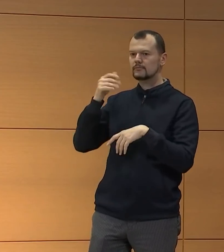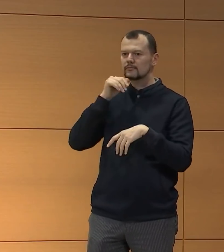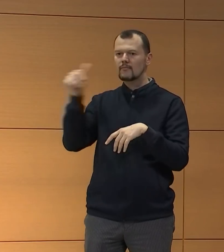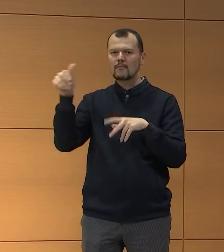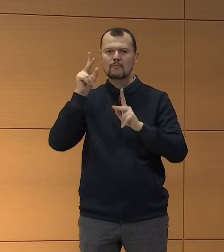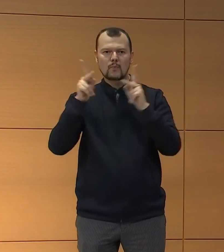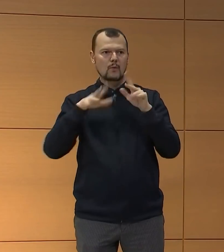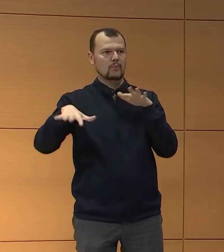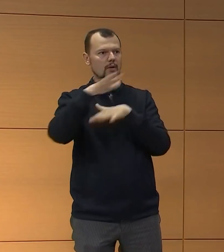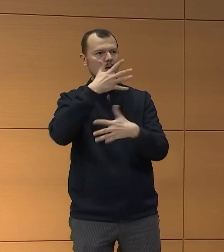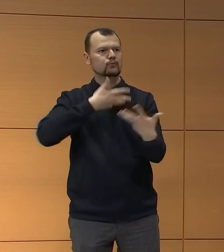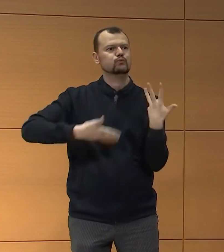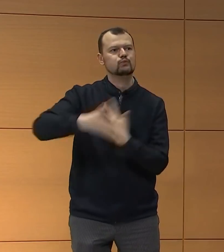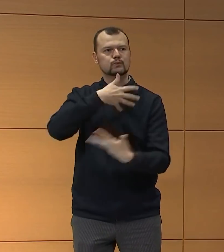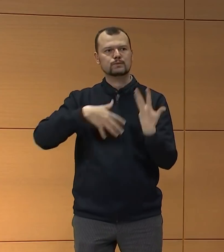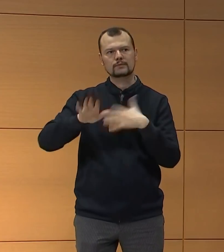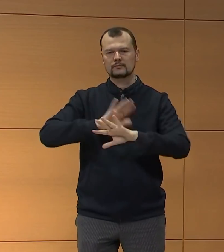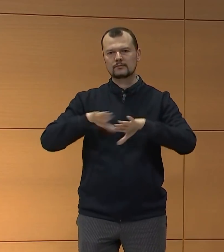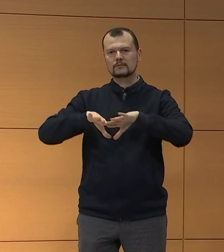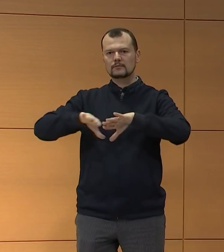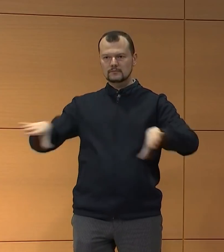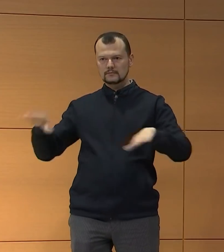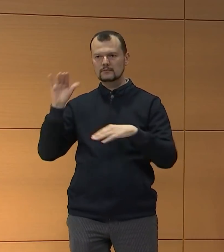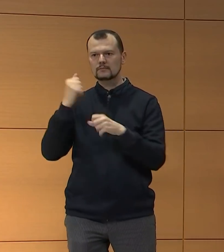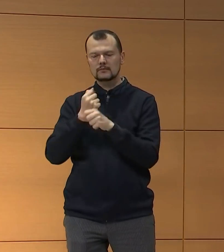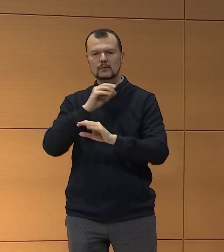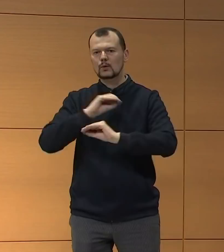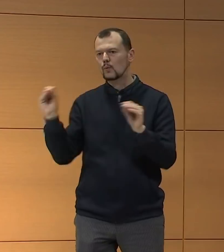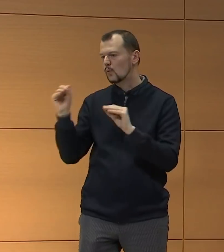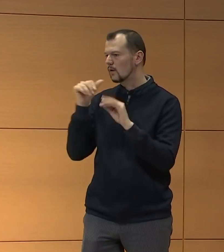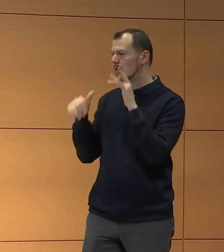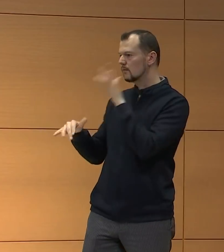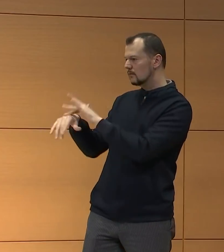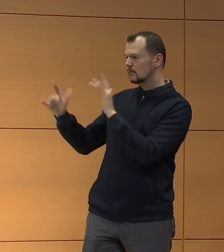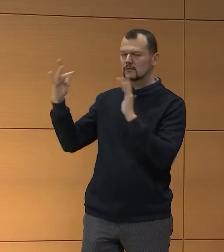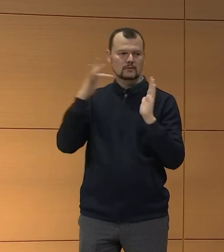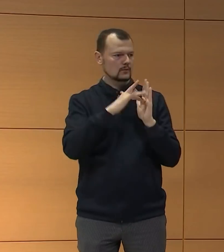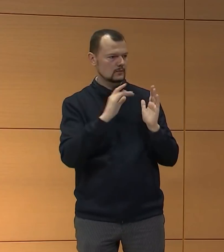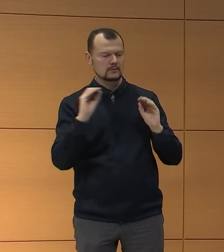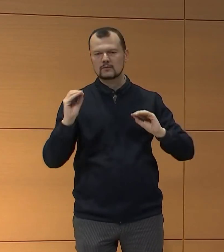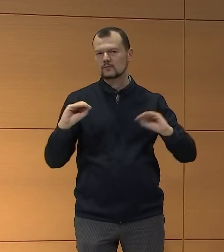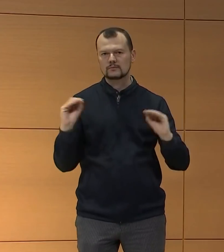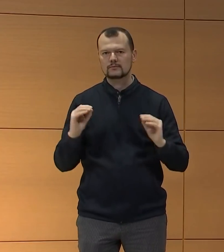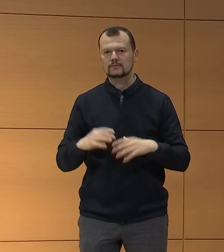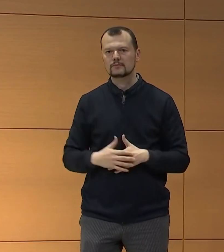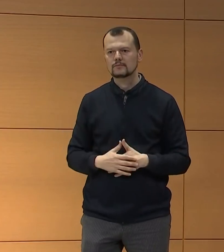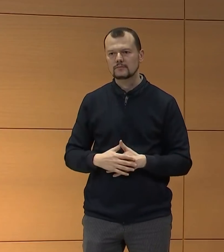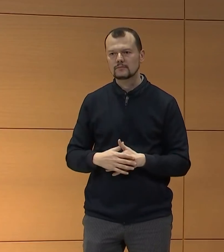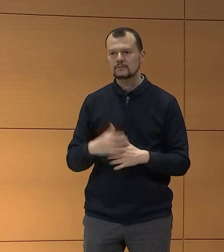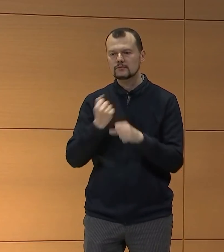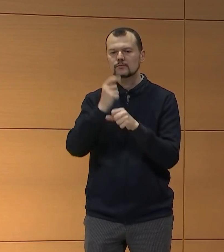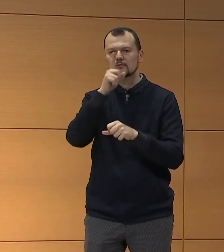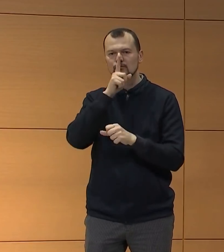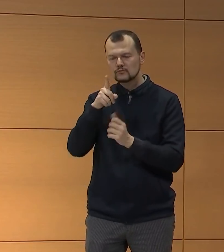ill, and he had no contacts that we know of that require further investigation.